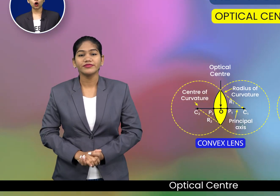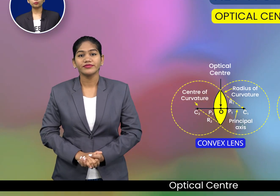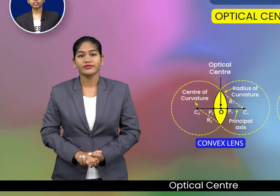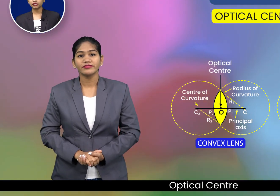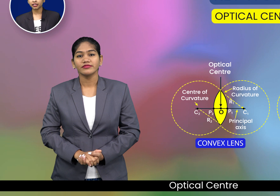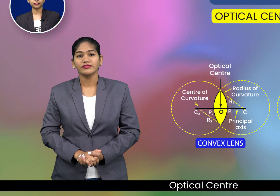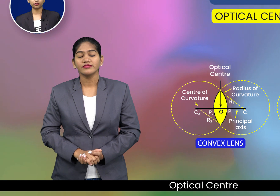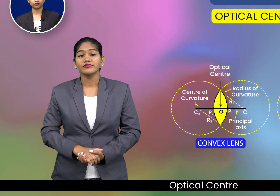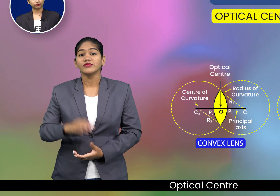optical center,